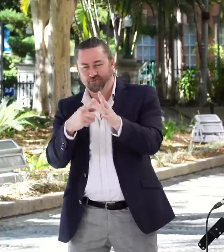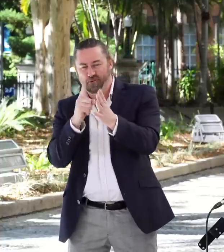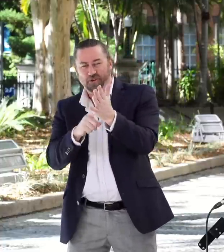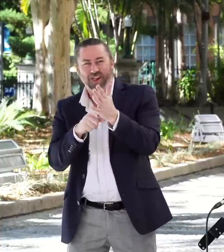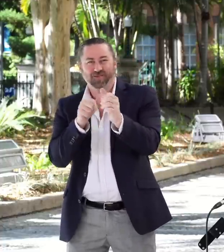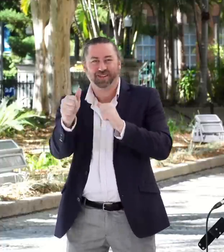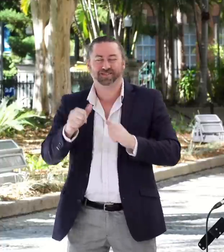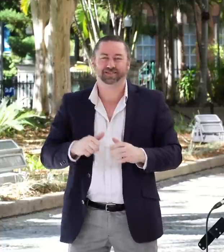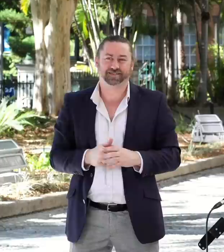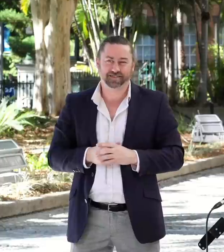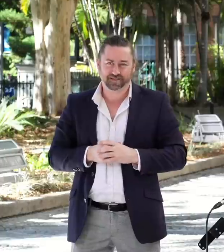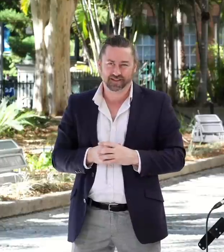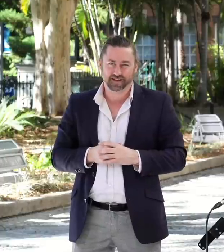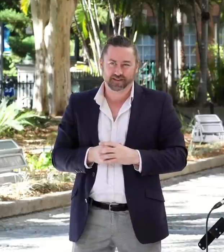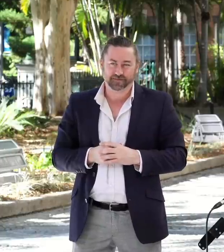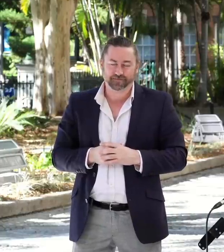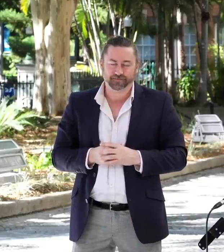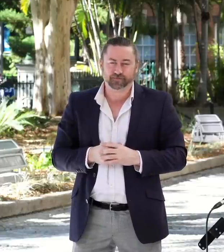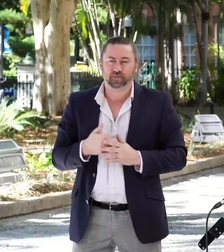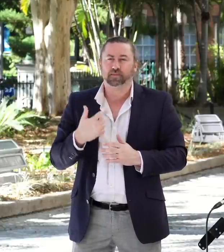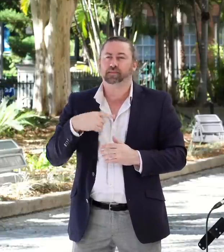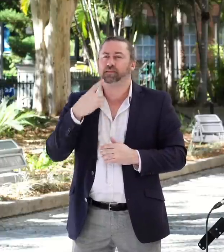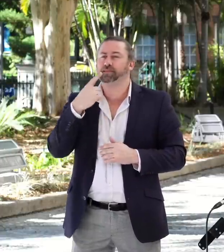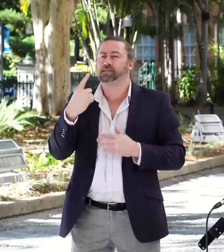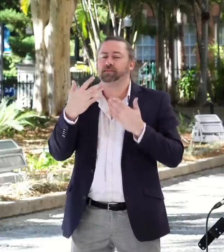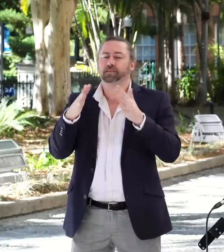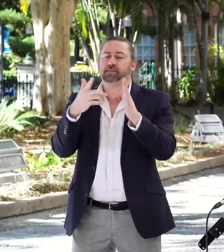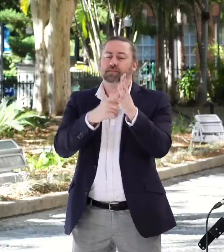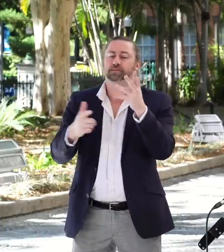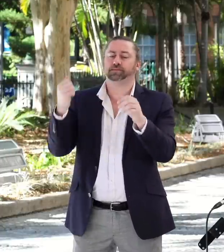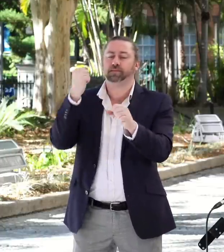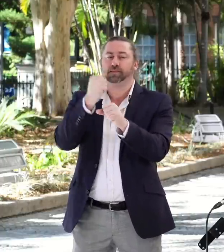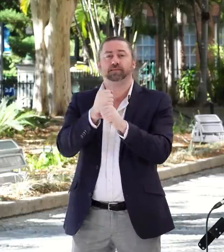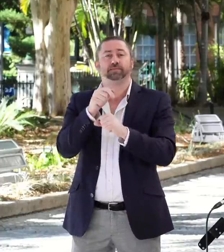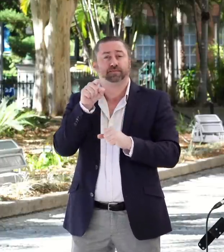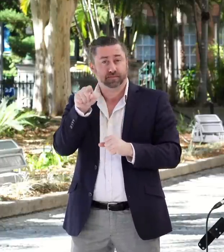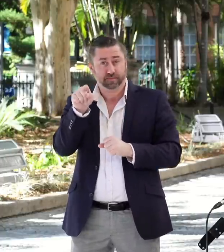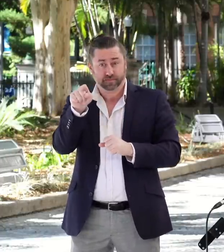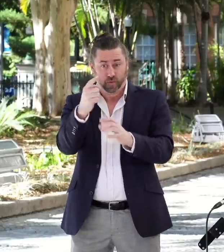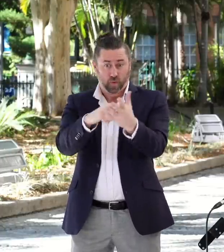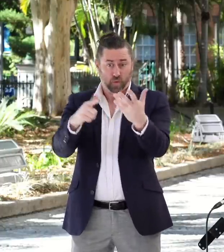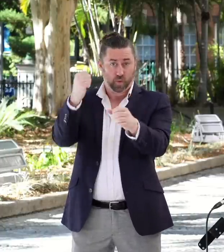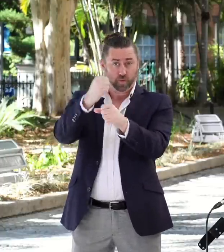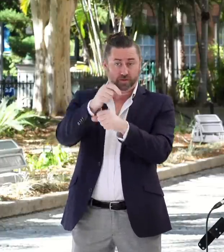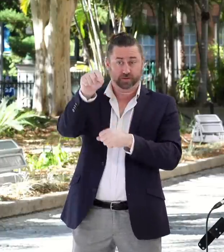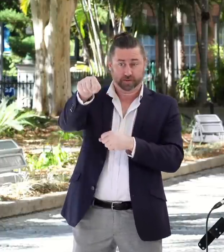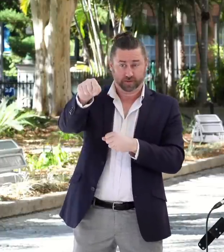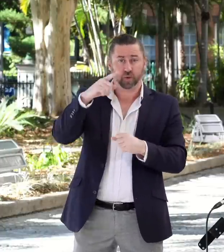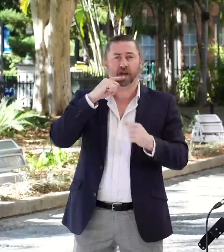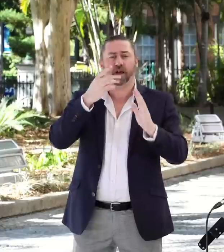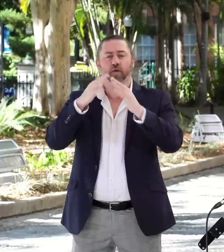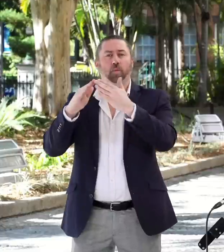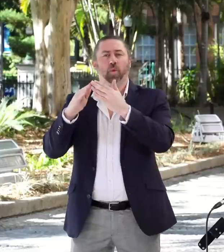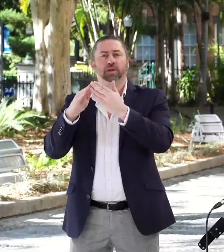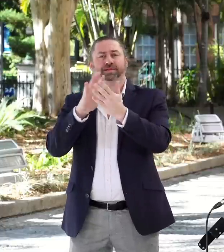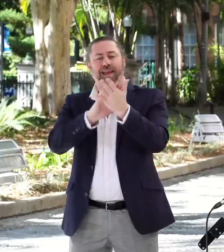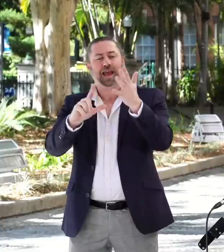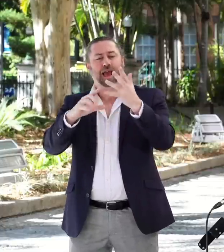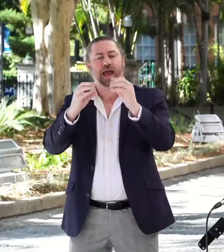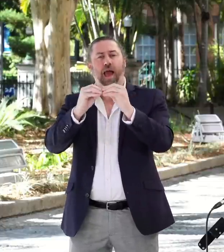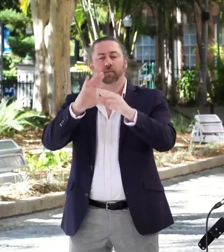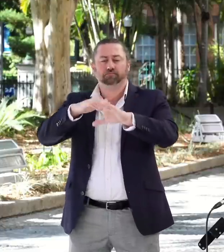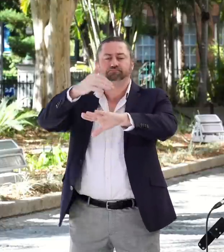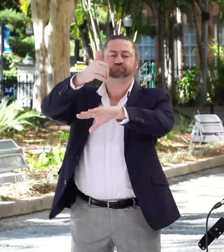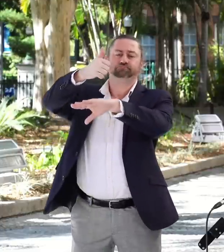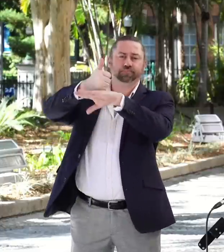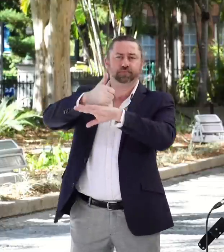I also want to mention that at the start of August, we will be opening a new community vaccination hub in Townsville. This will be